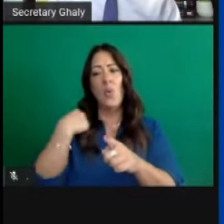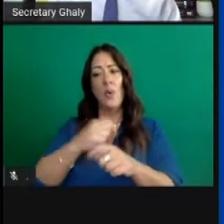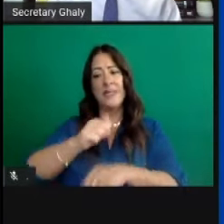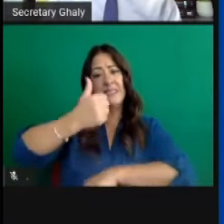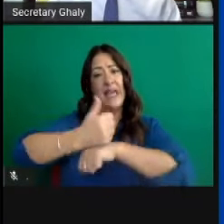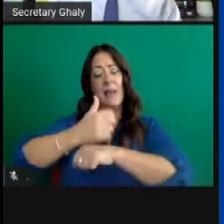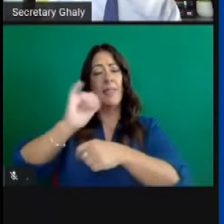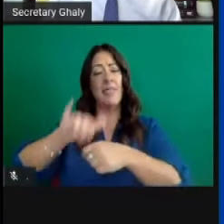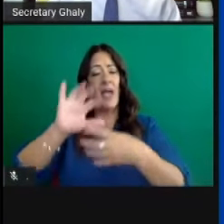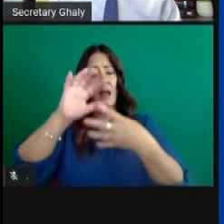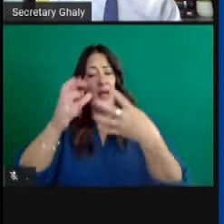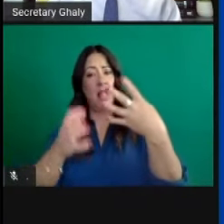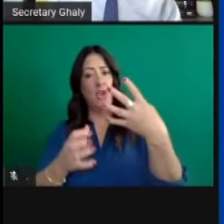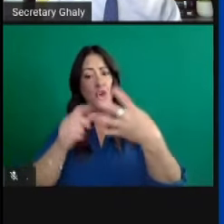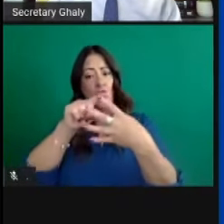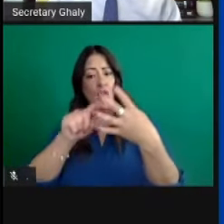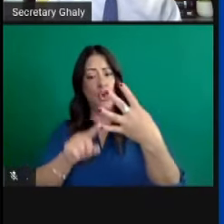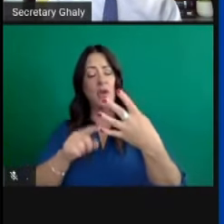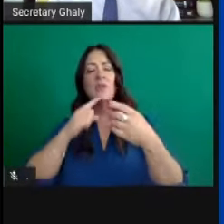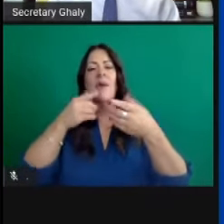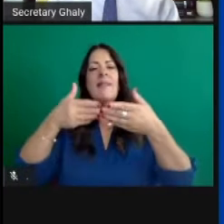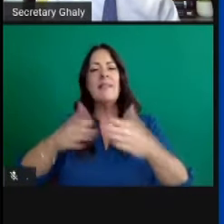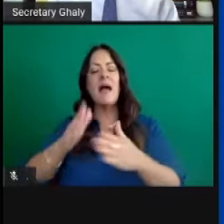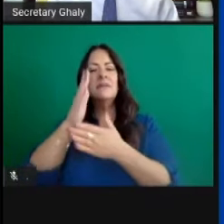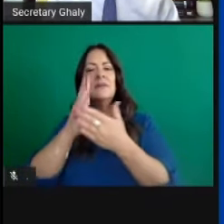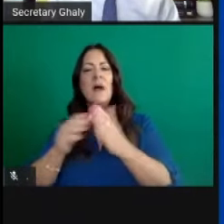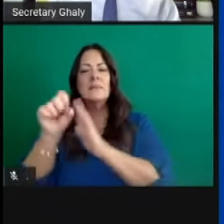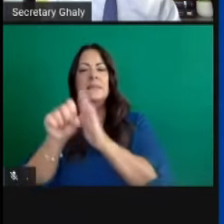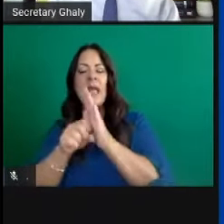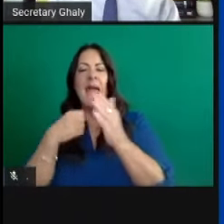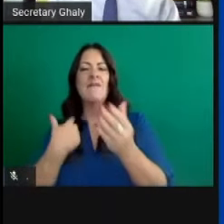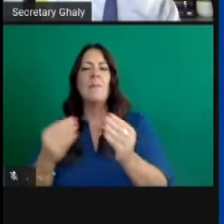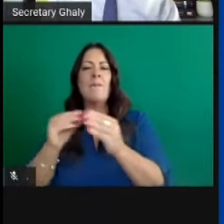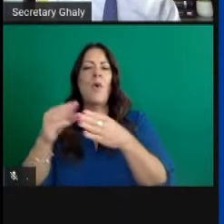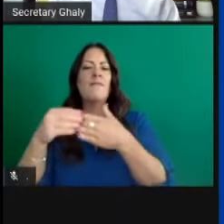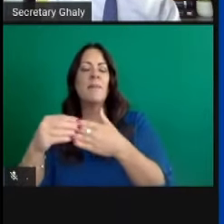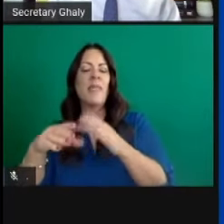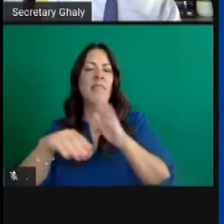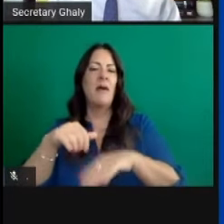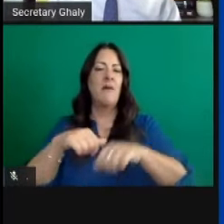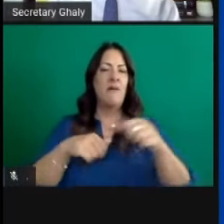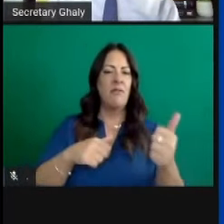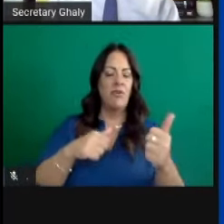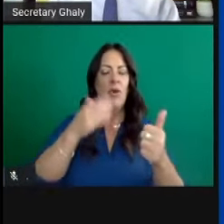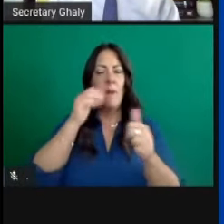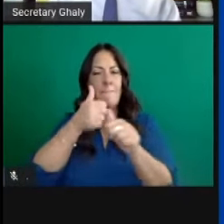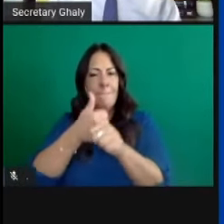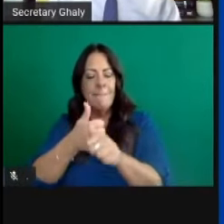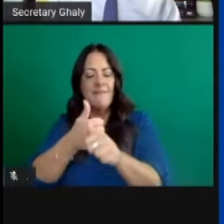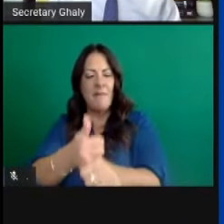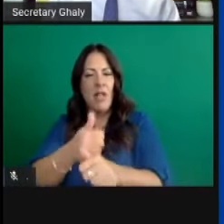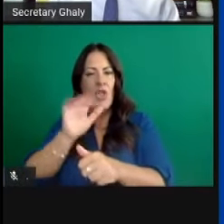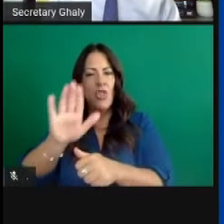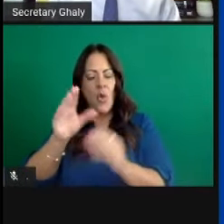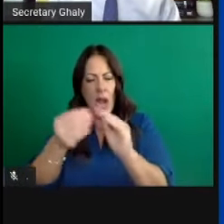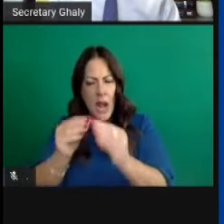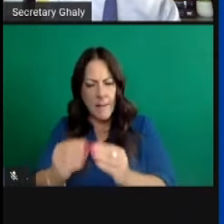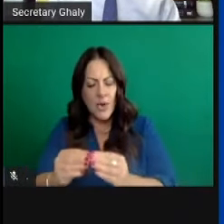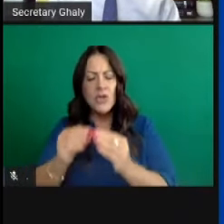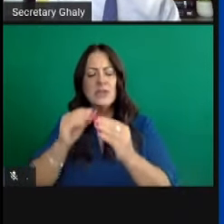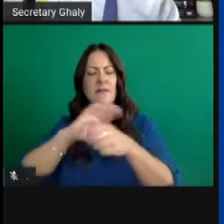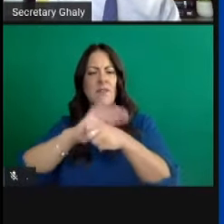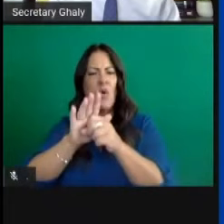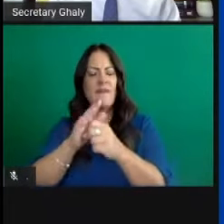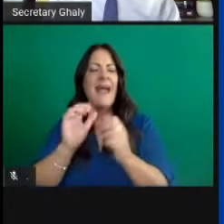that many other states are seeing. You know that this blueprint for a safer economy allows us to move